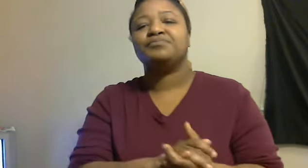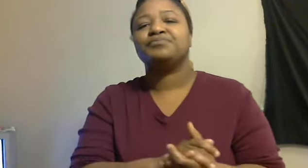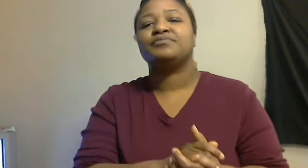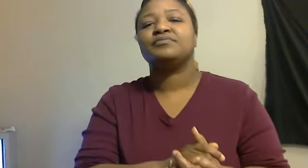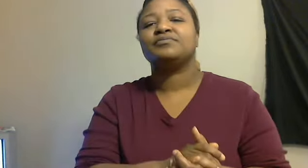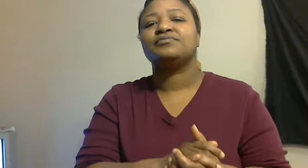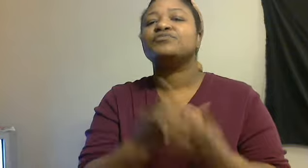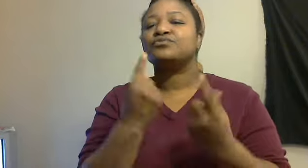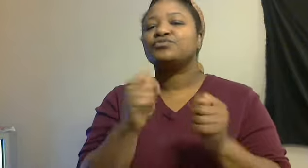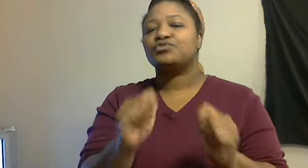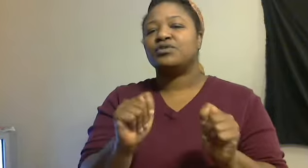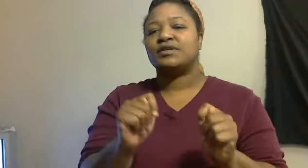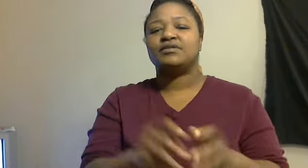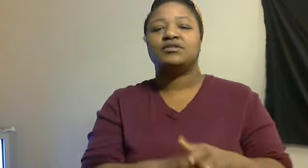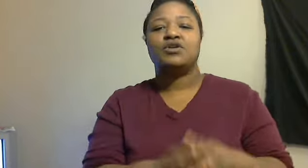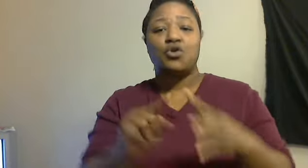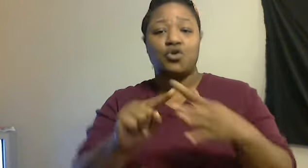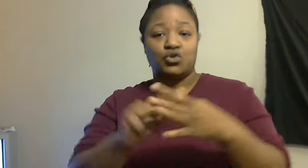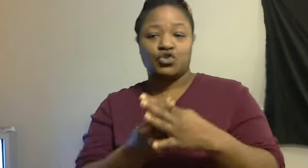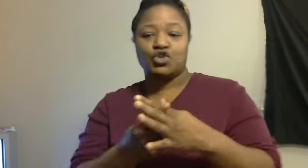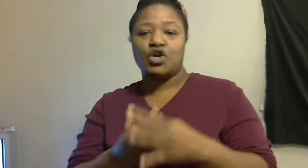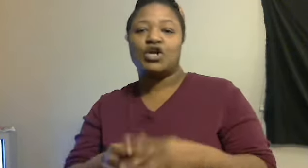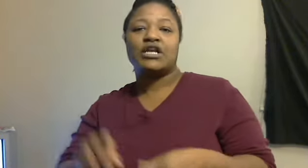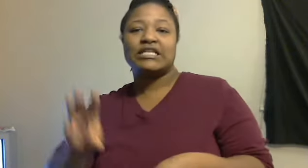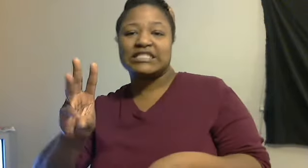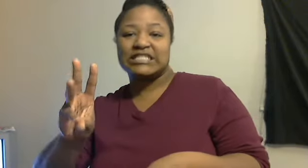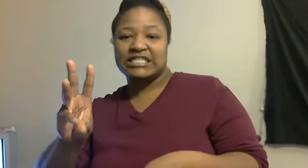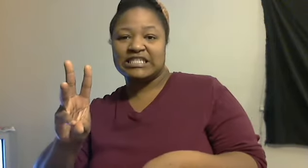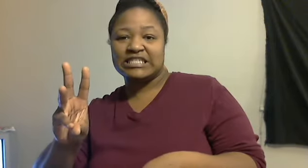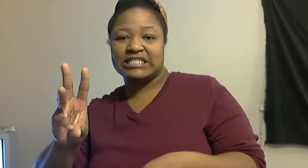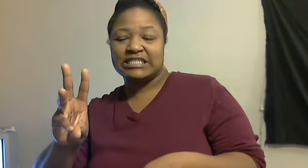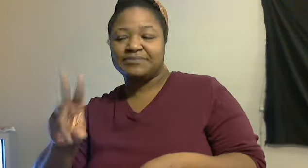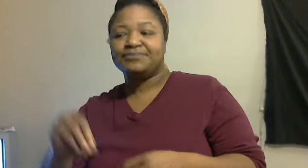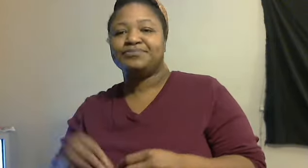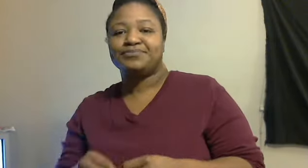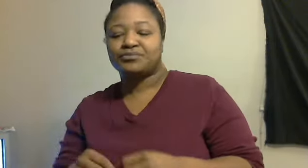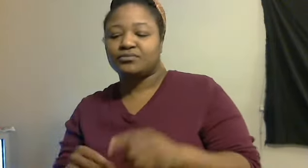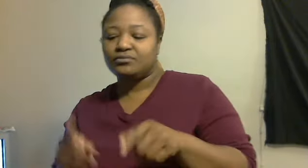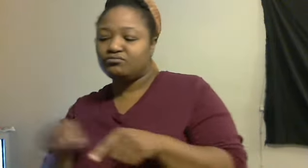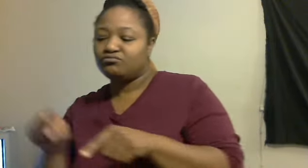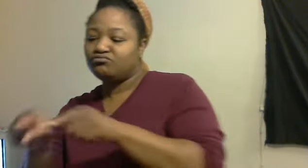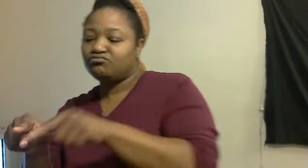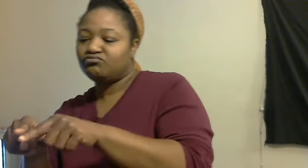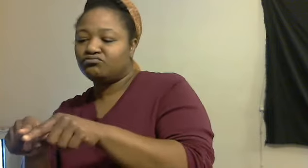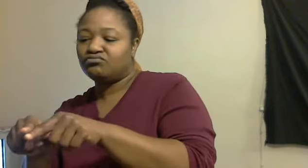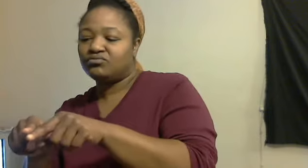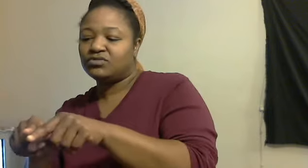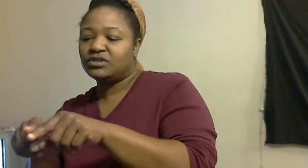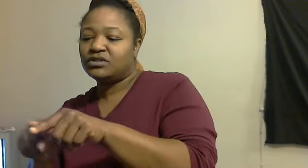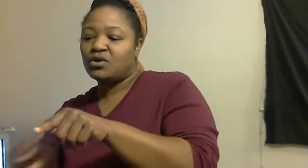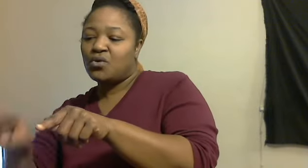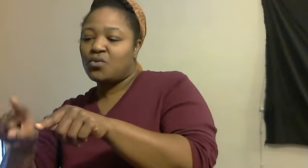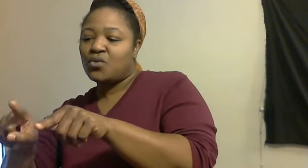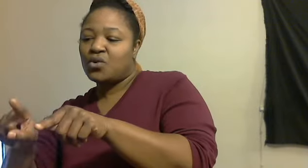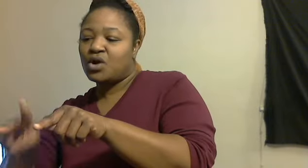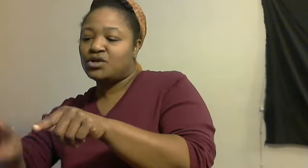at 6, right? Ignore the yellow for now and add 5 to it. 1, 2,